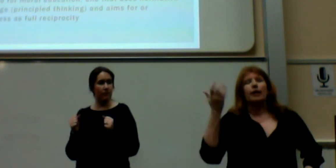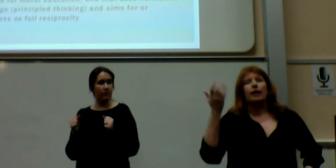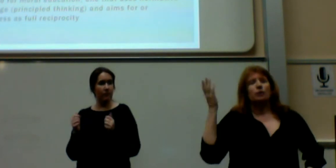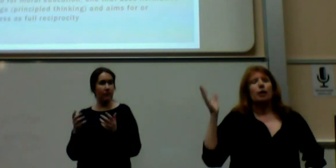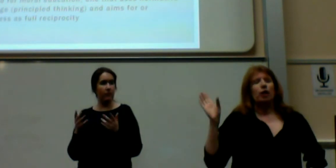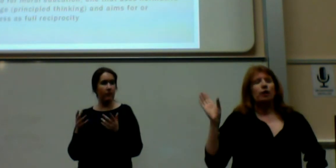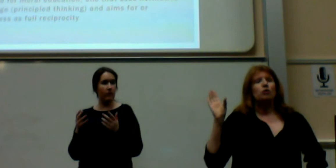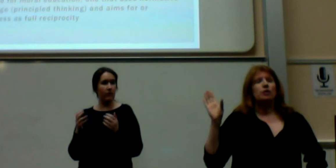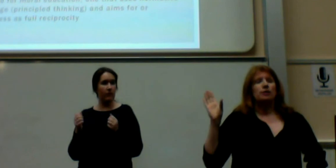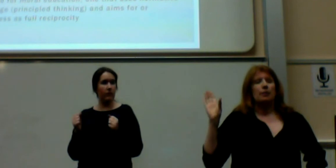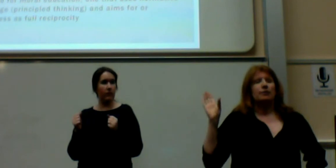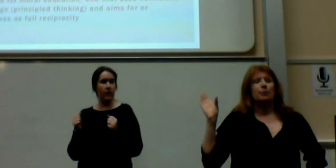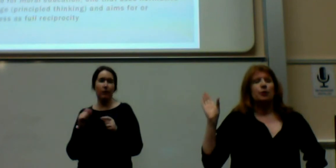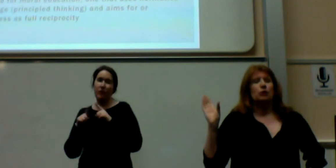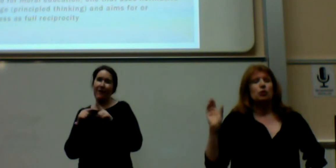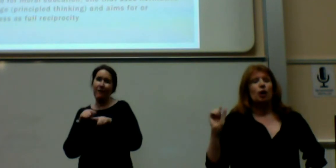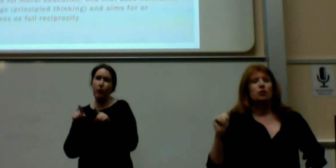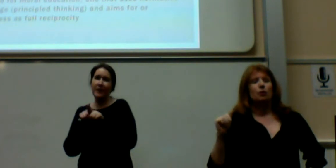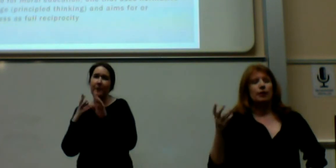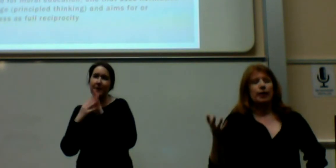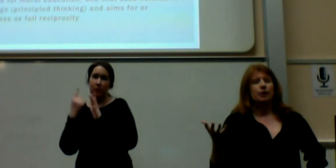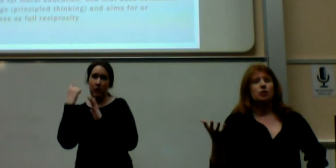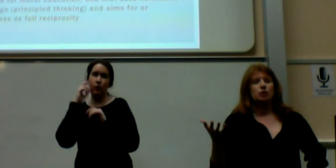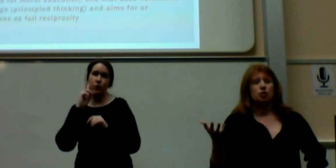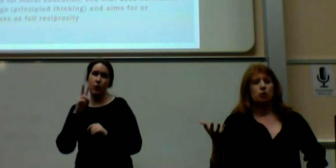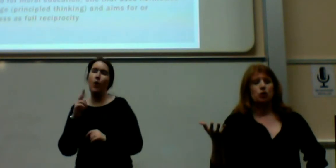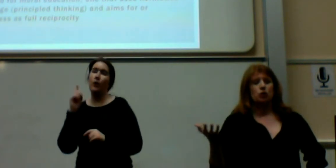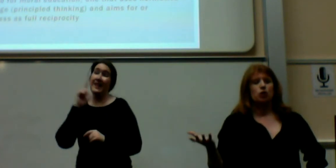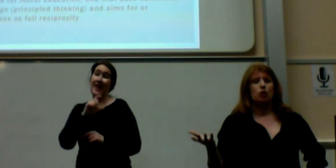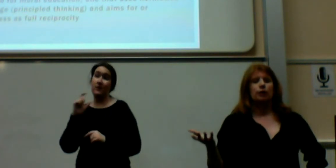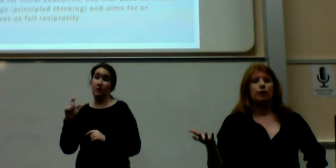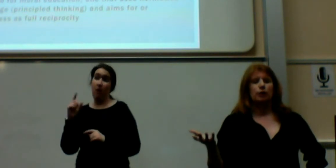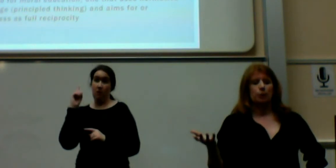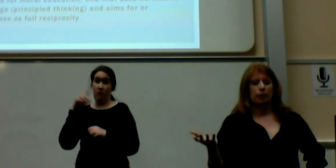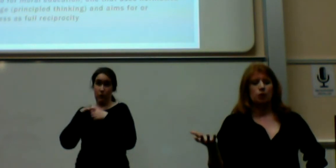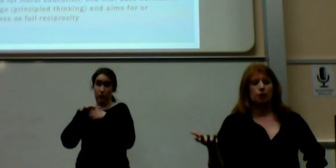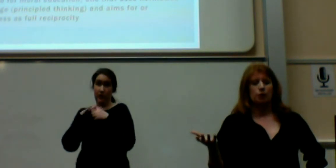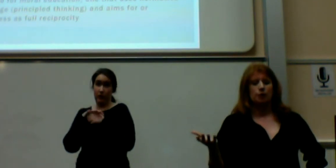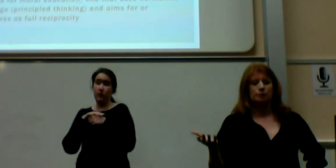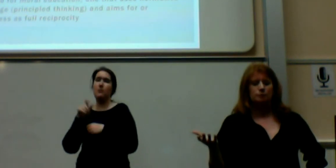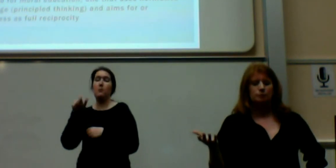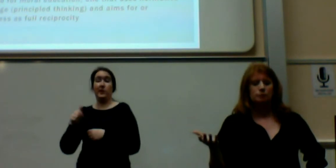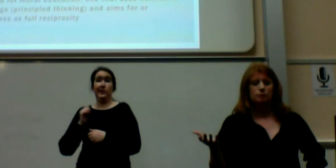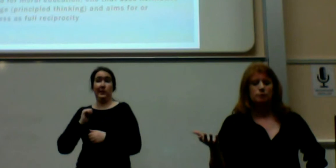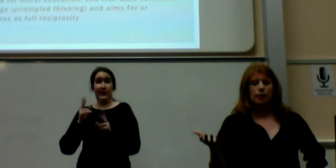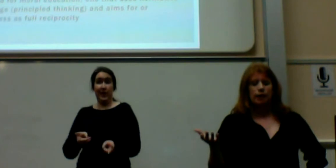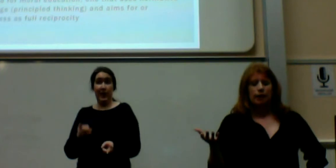If, and I'm trying to use the same example that you saw, so in the cancer situation, the terminally ill patient,